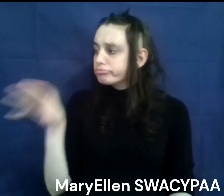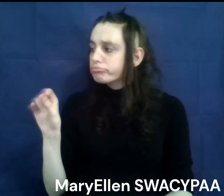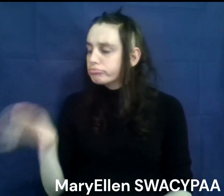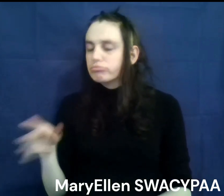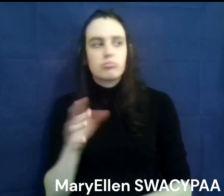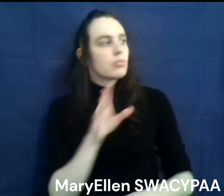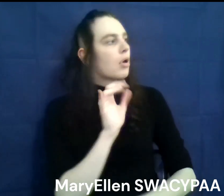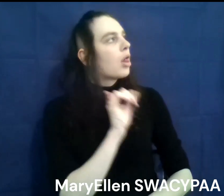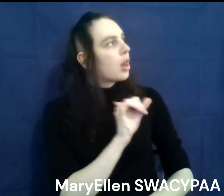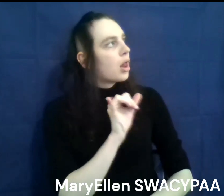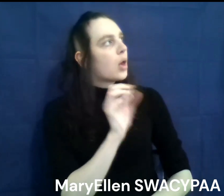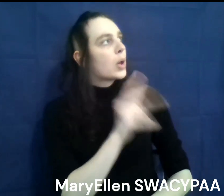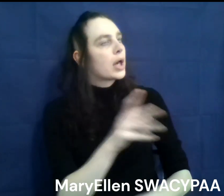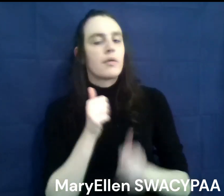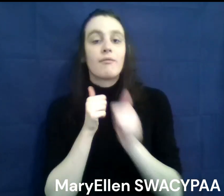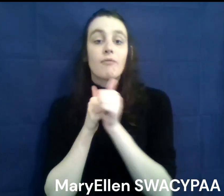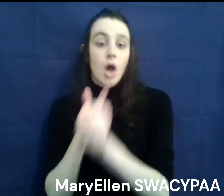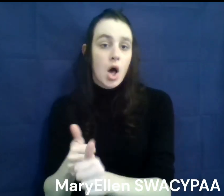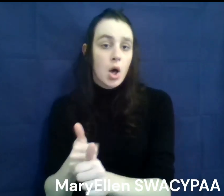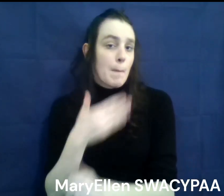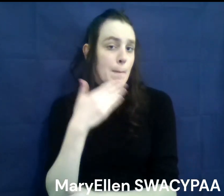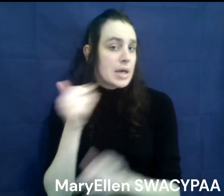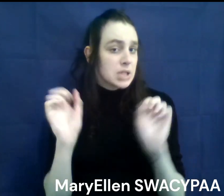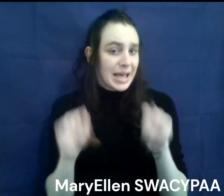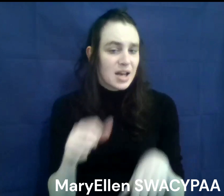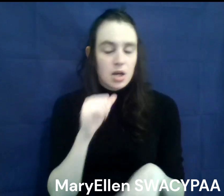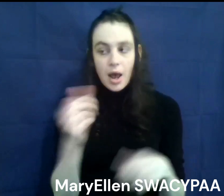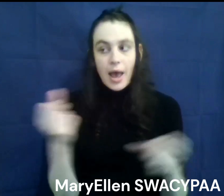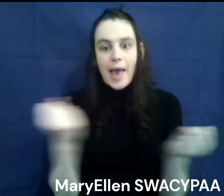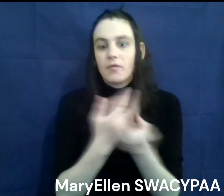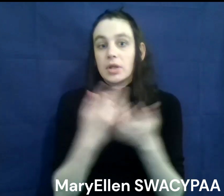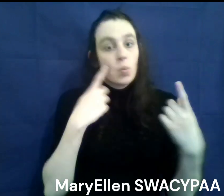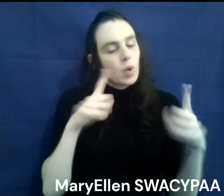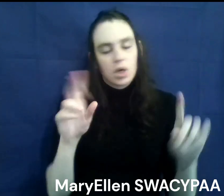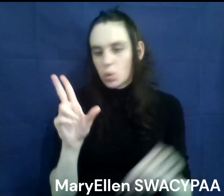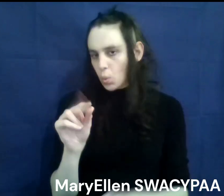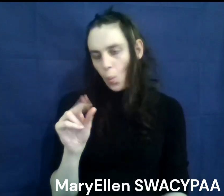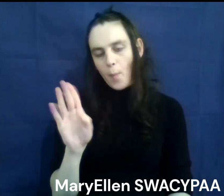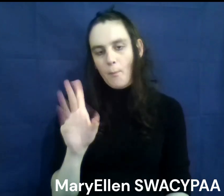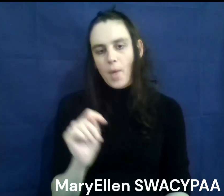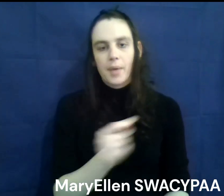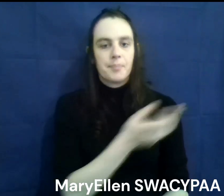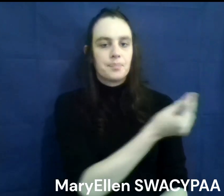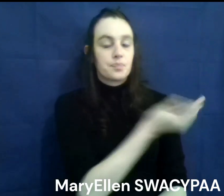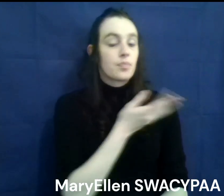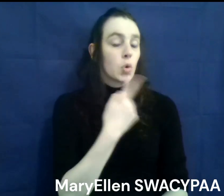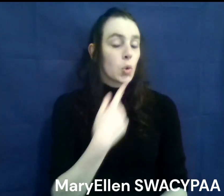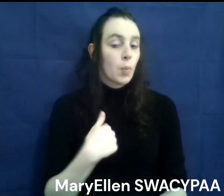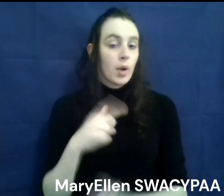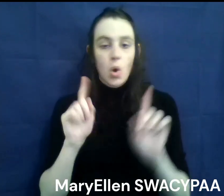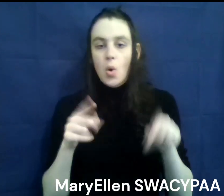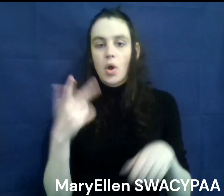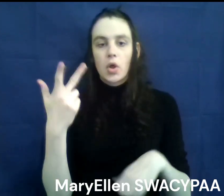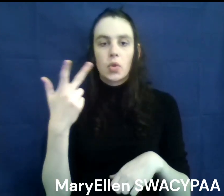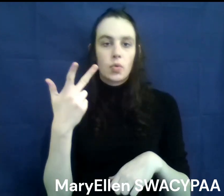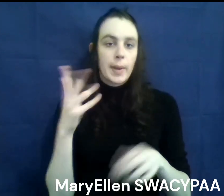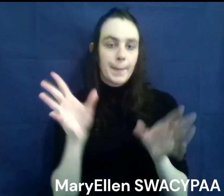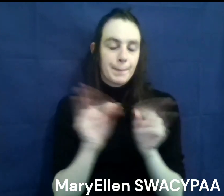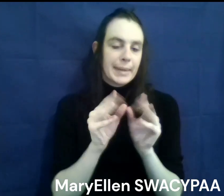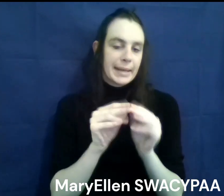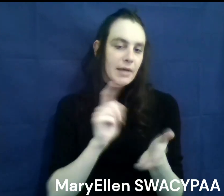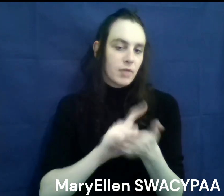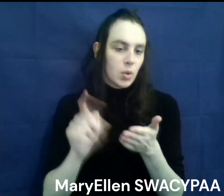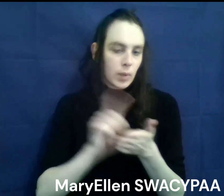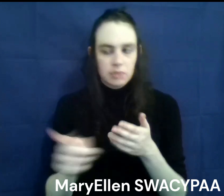the best that I could. Not everything worked, but when she told me to go to 3 meetings a week, I did it. She